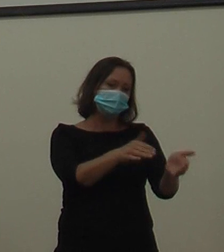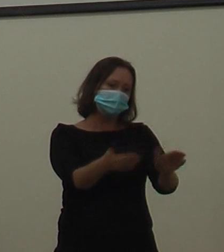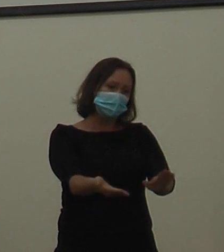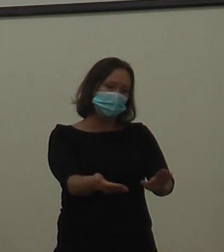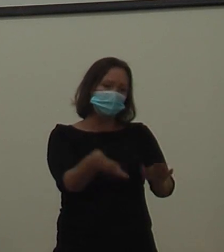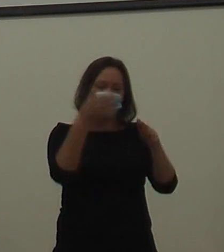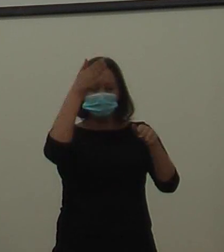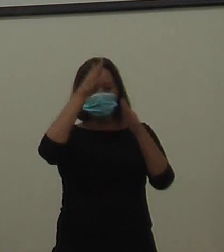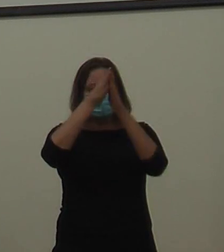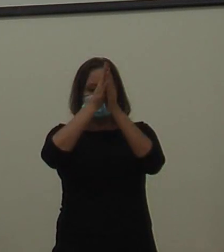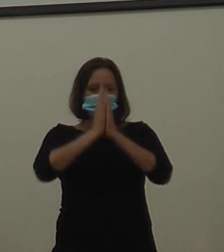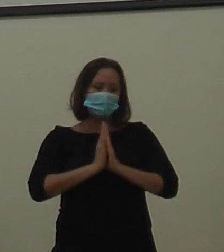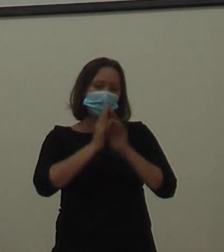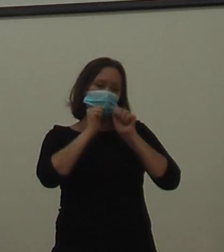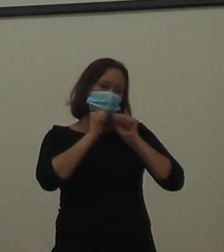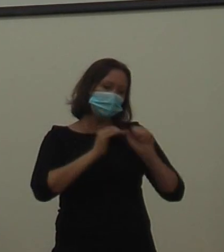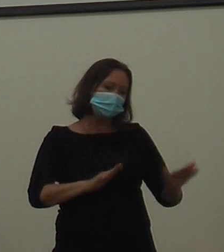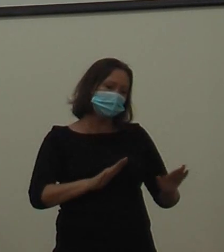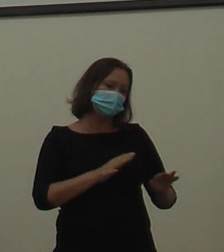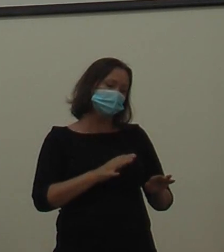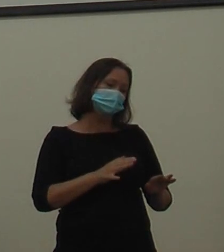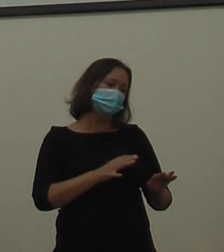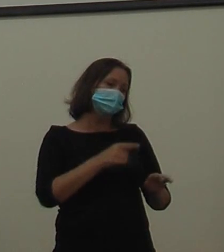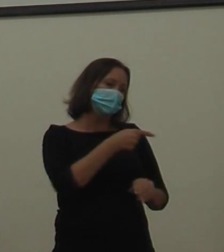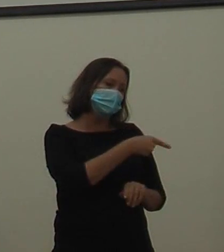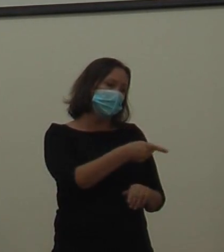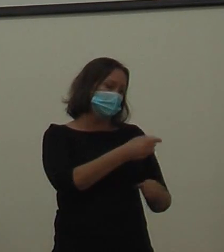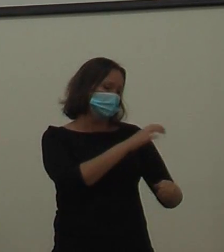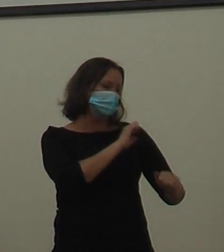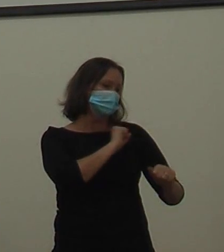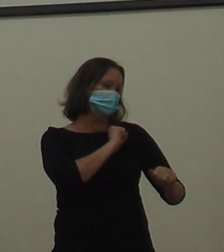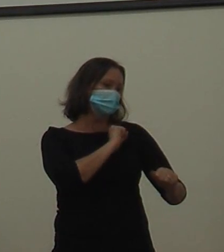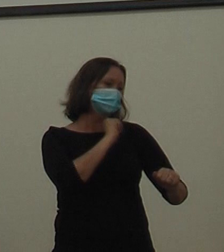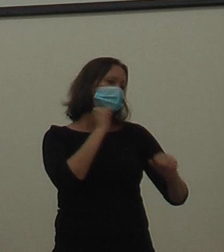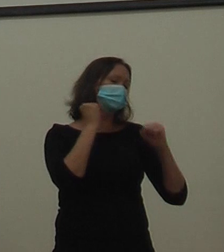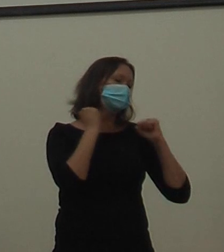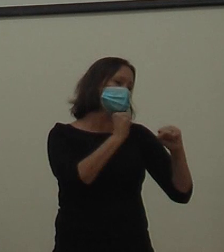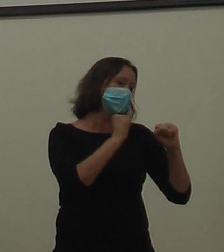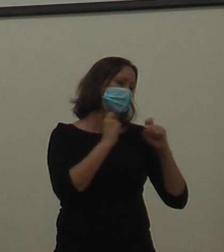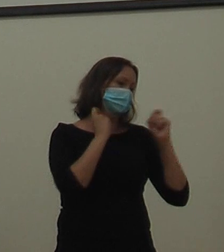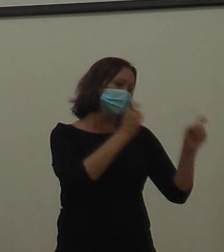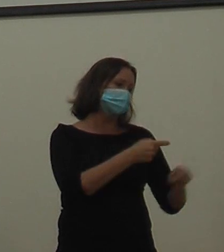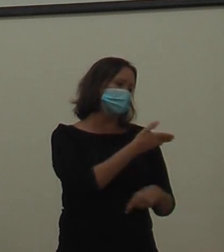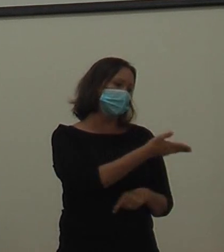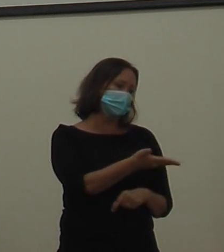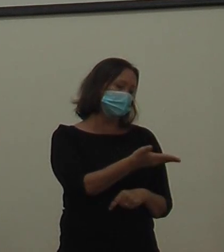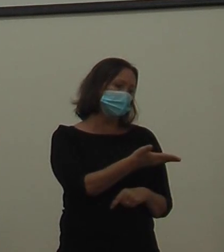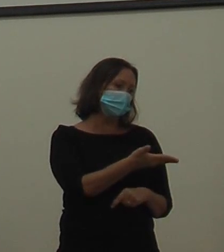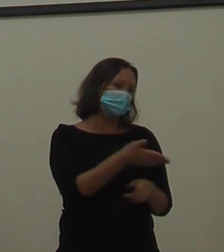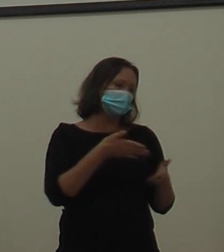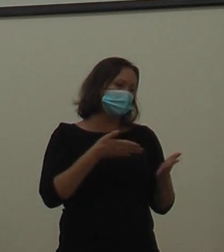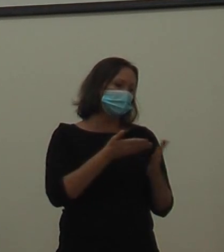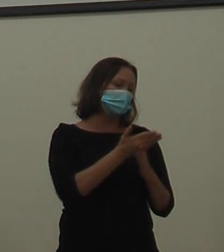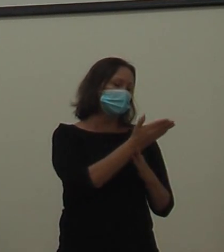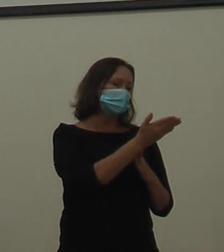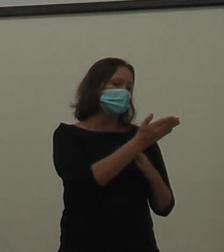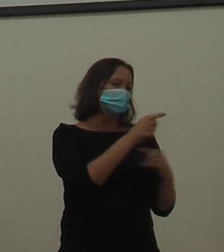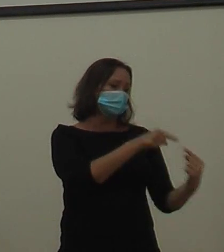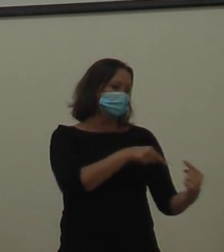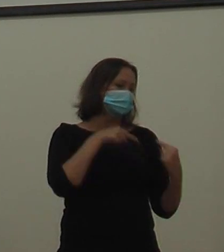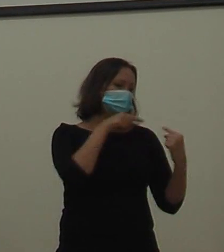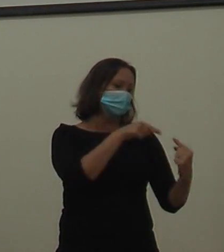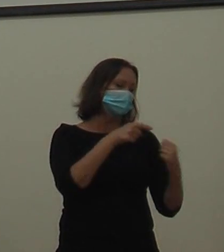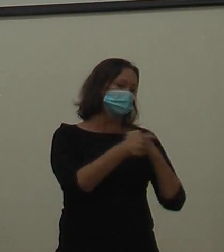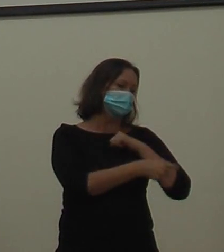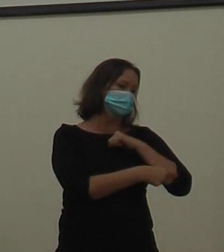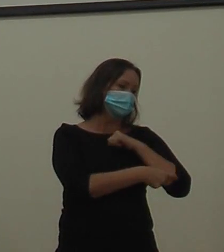give them the strength to endure these times and trials and temptation. Father, thank